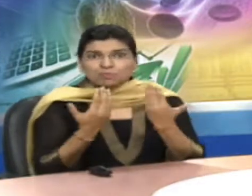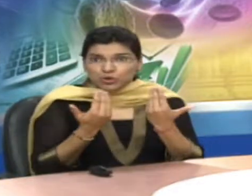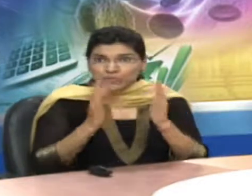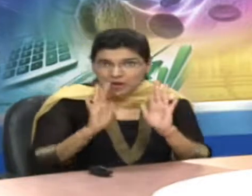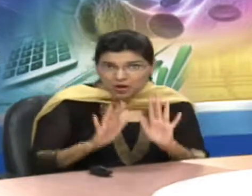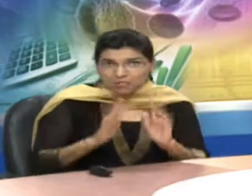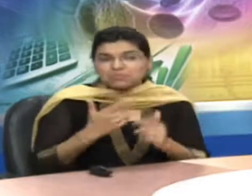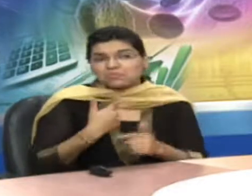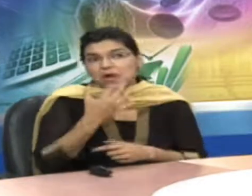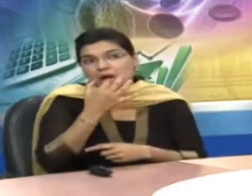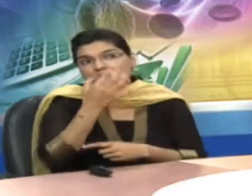approached the front desk